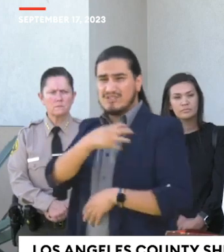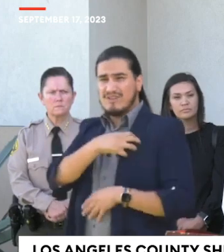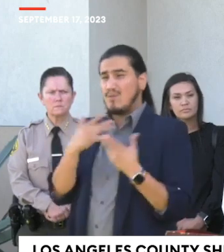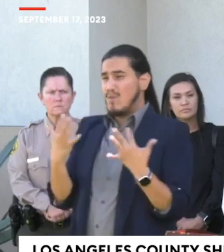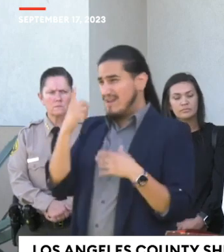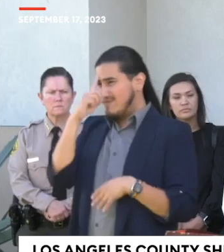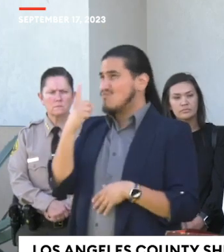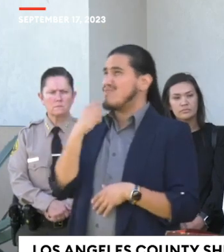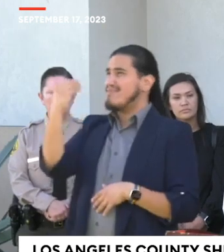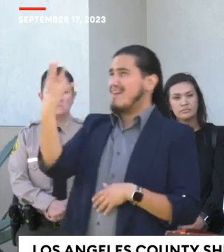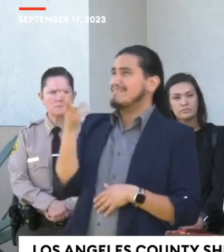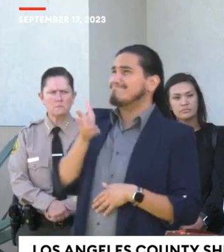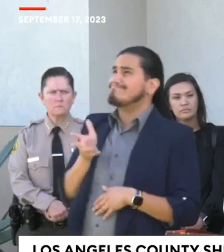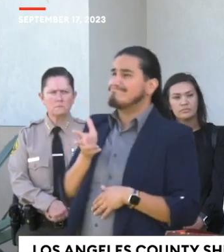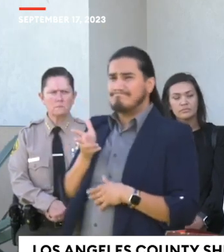red light.